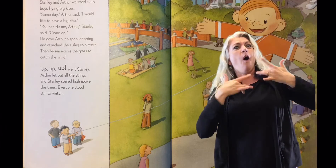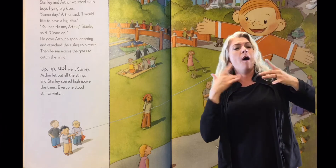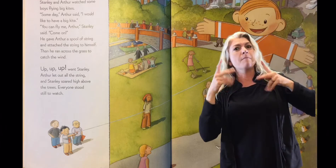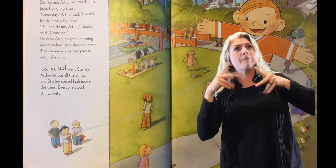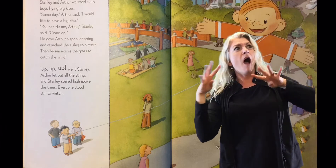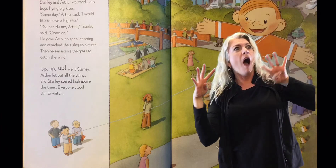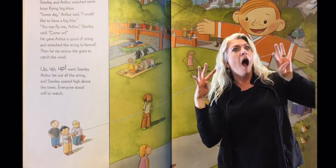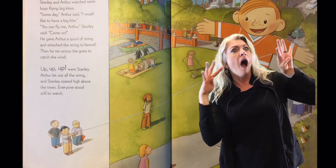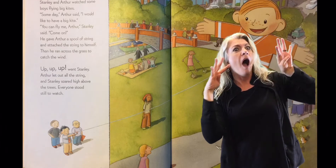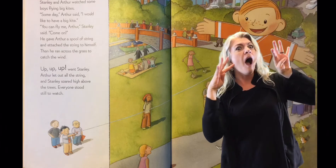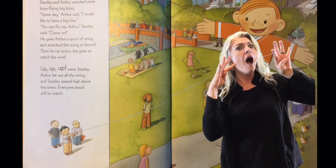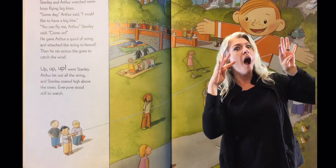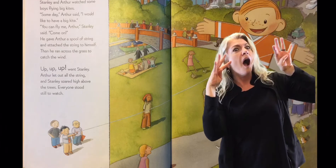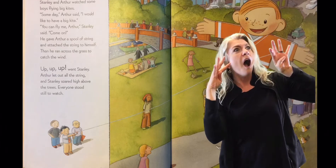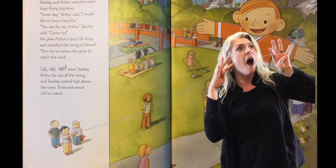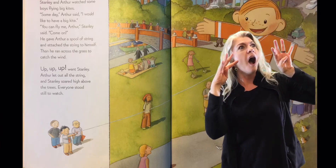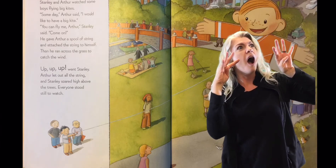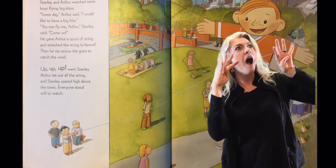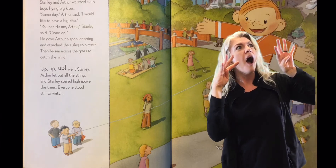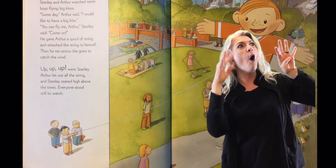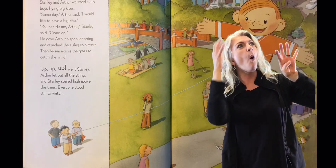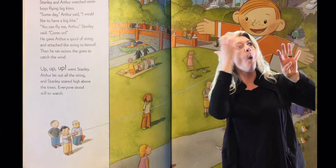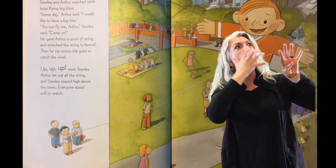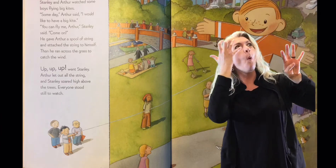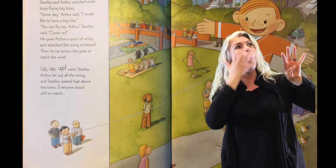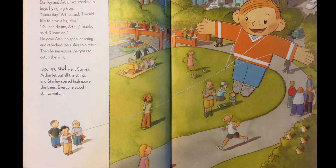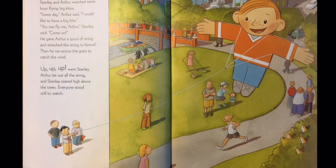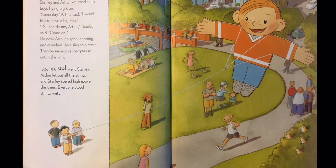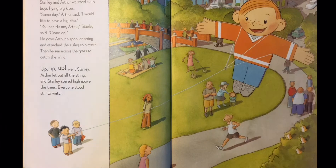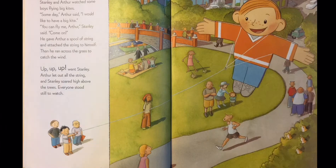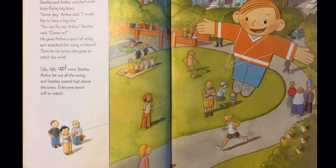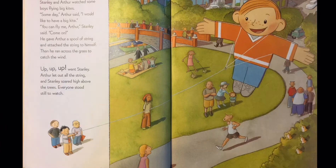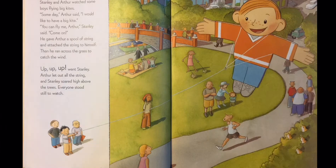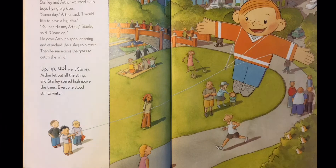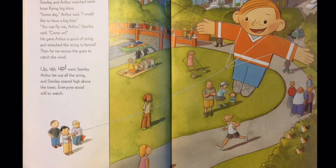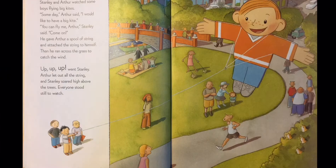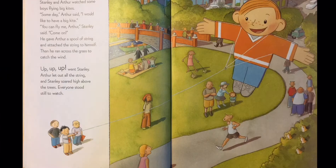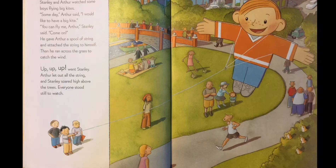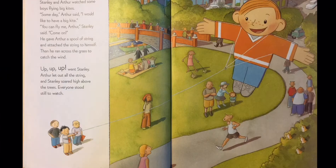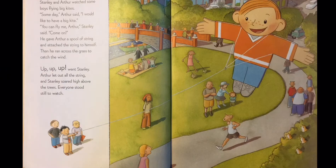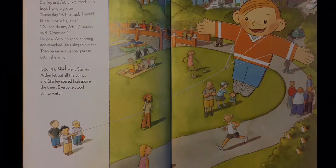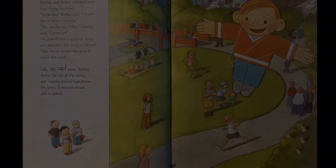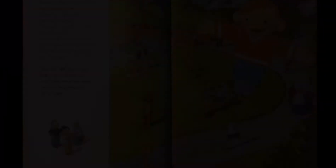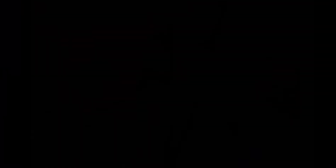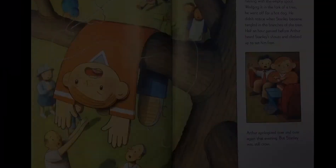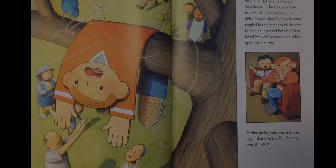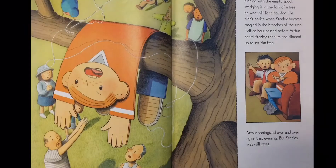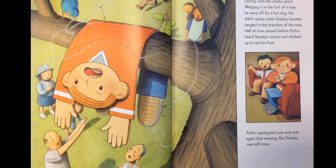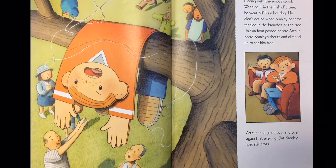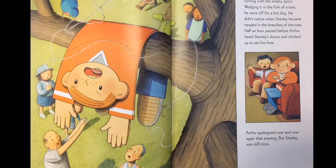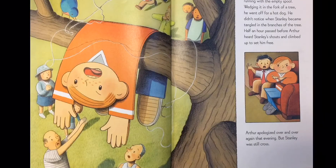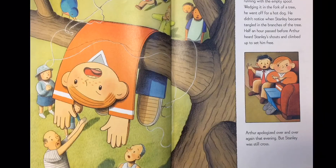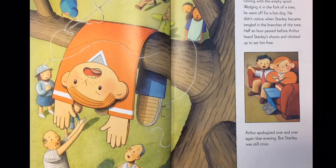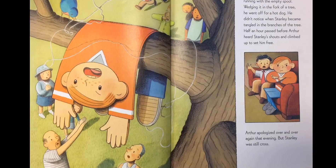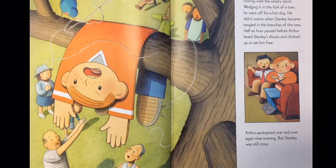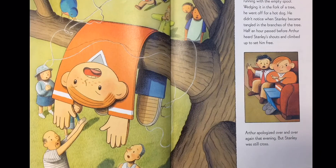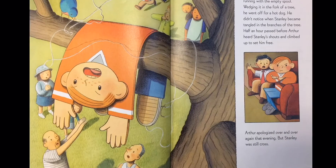and Stanley soared up high above the trees. Everyone stood still to watch.